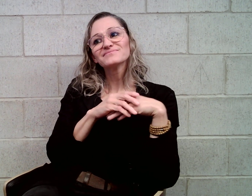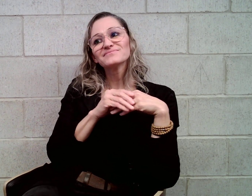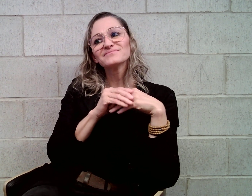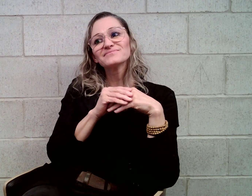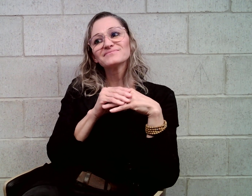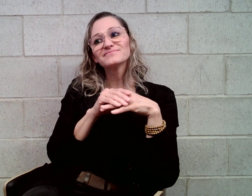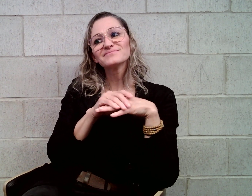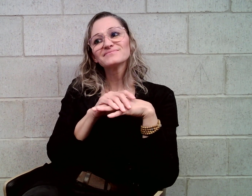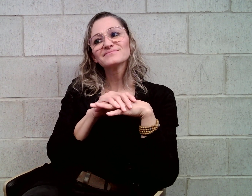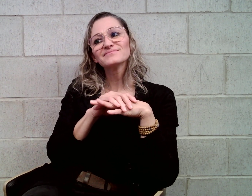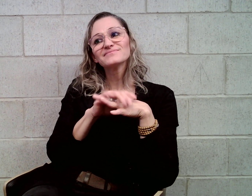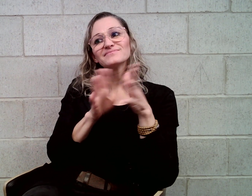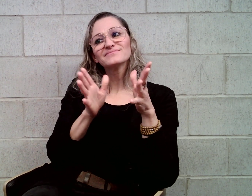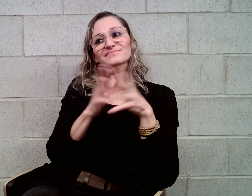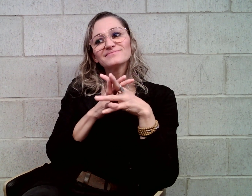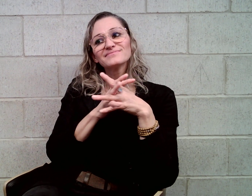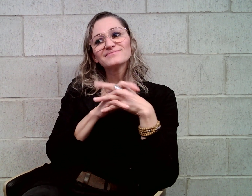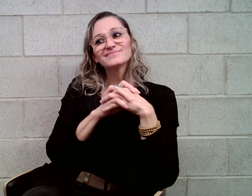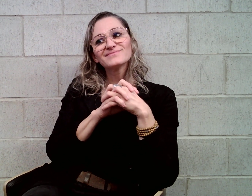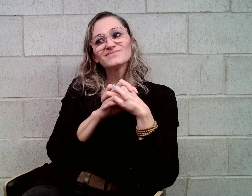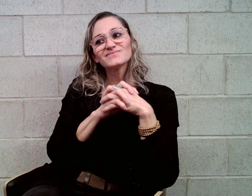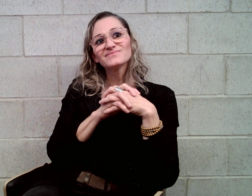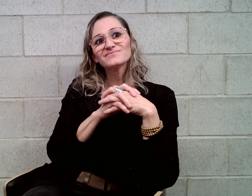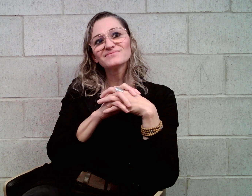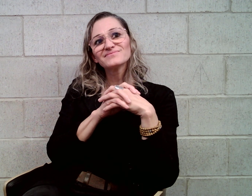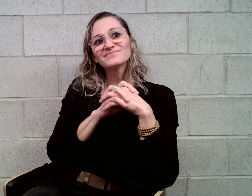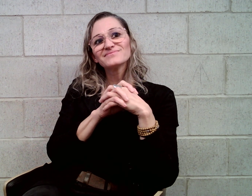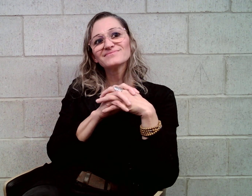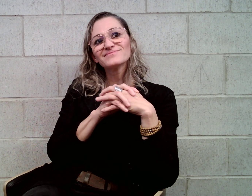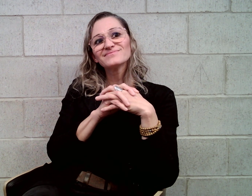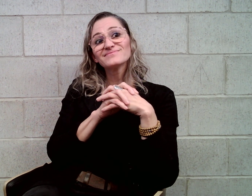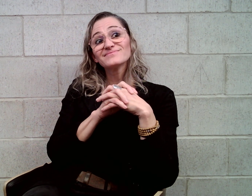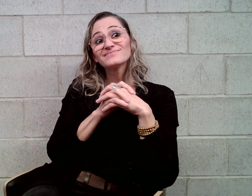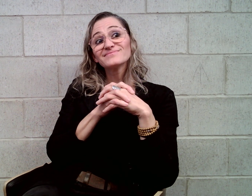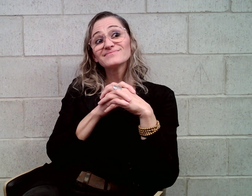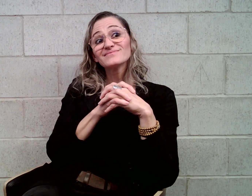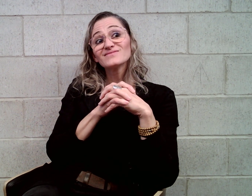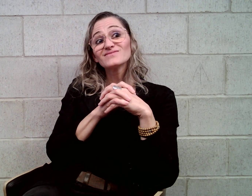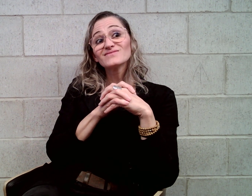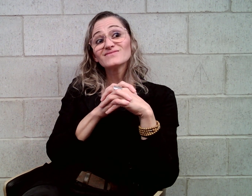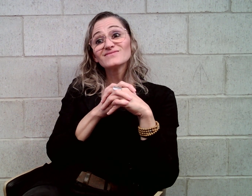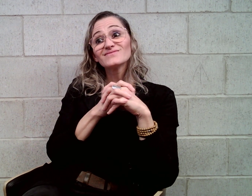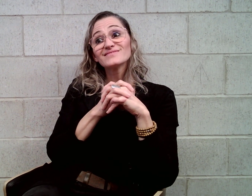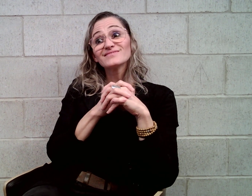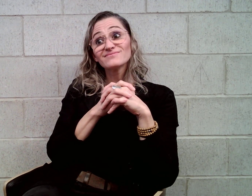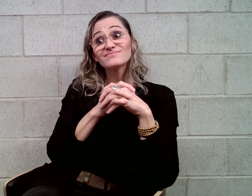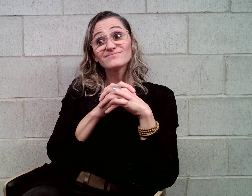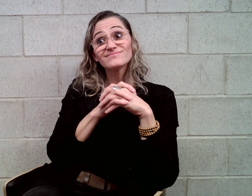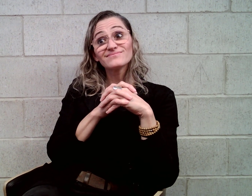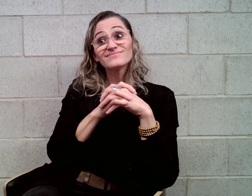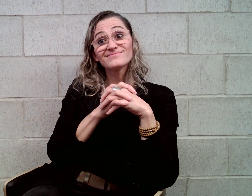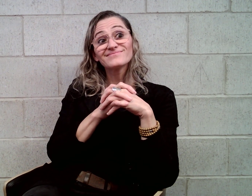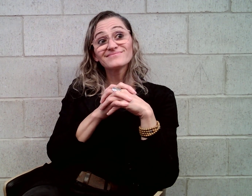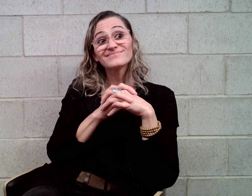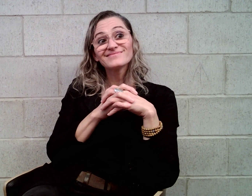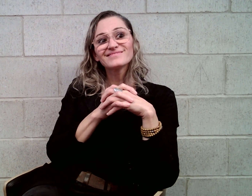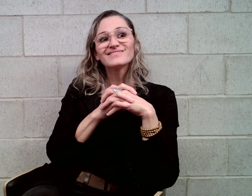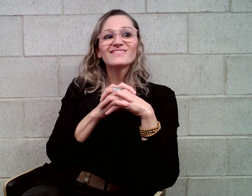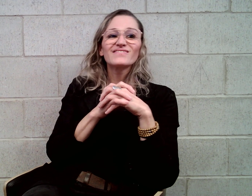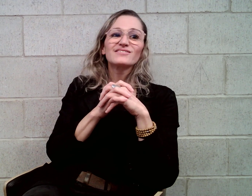history, and it was really interesting to see that play out in Ophelia's character. Thank you. Yeah. Is there anything else